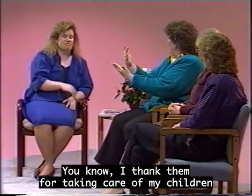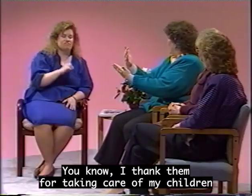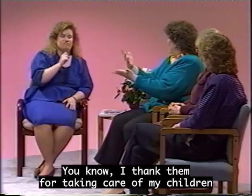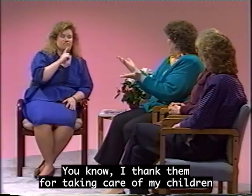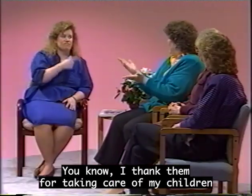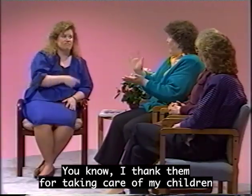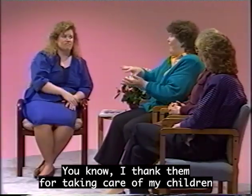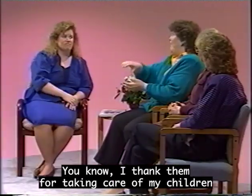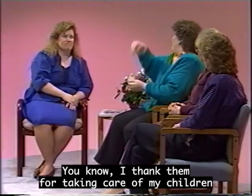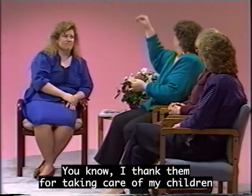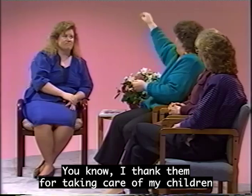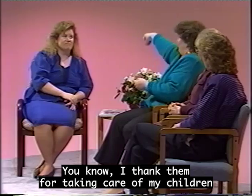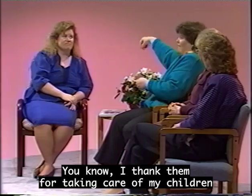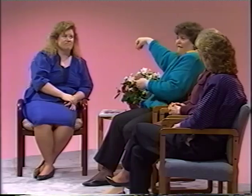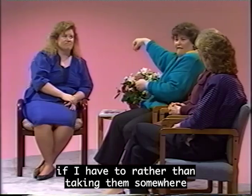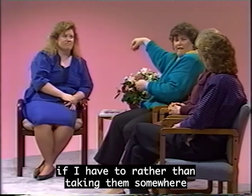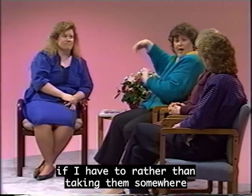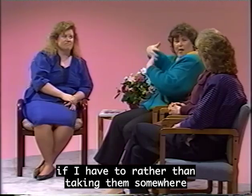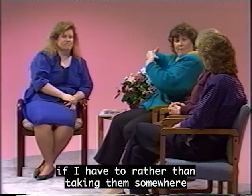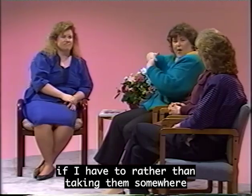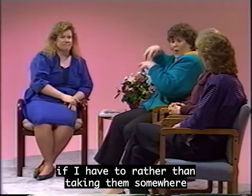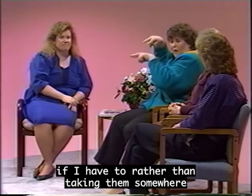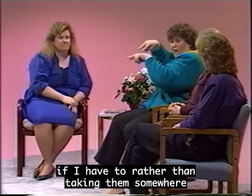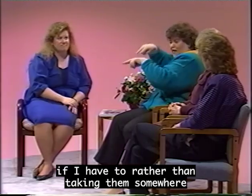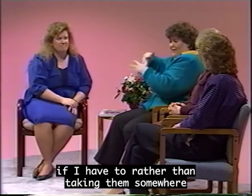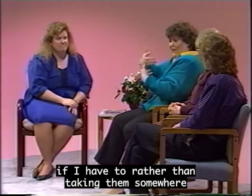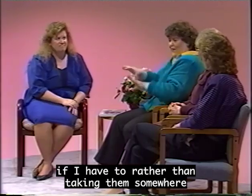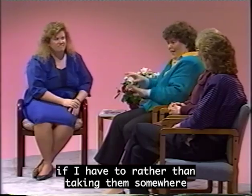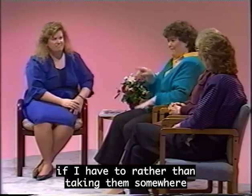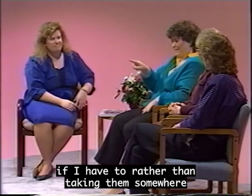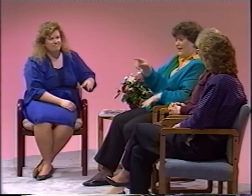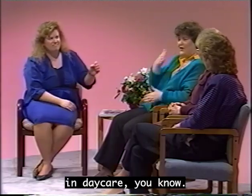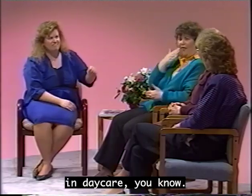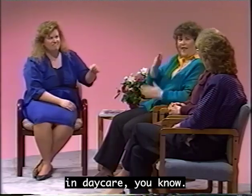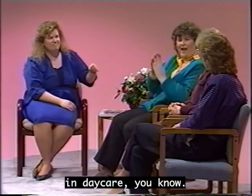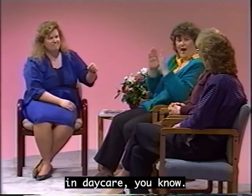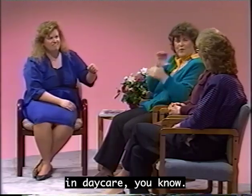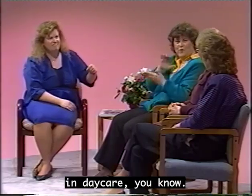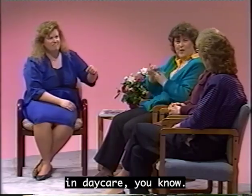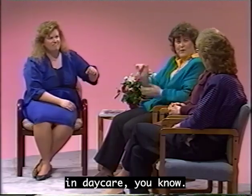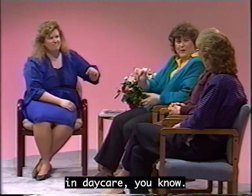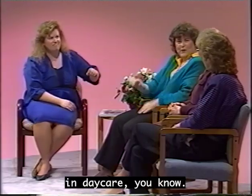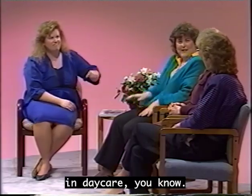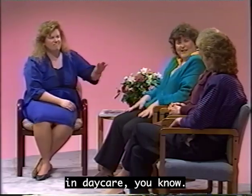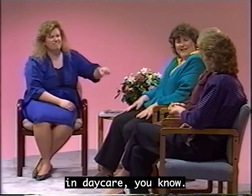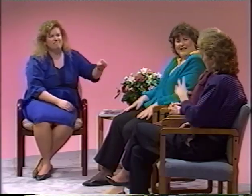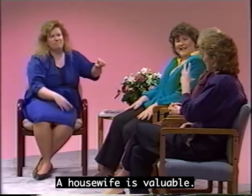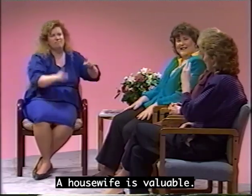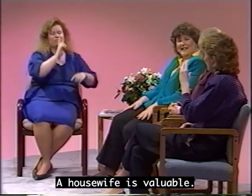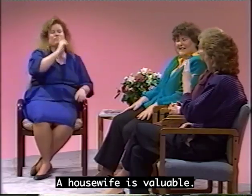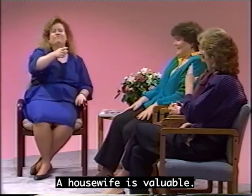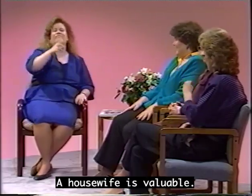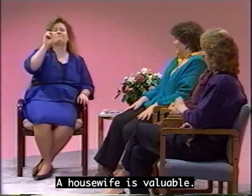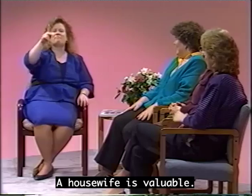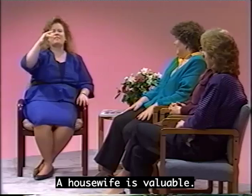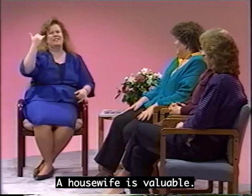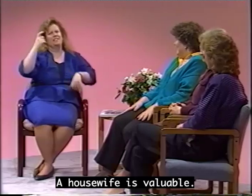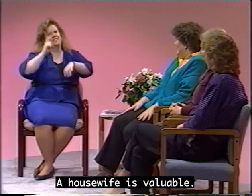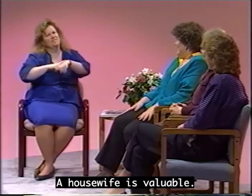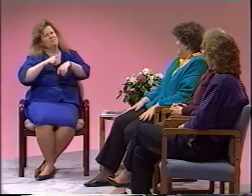I thank them for taking care of my children if I have to, rather than taking them somewhere in daycare. A housewife is valuable.